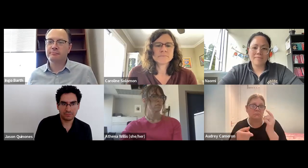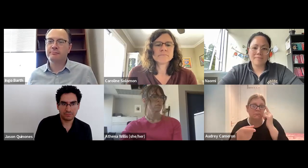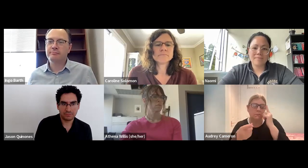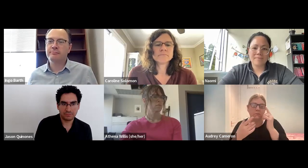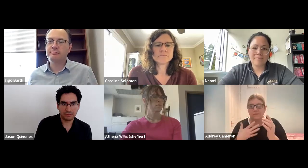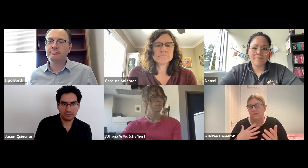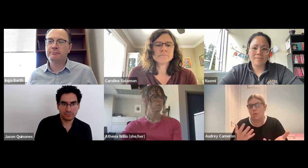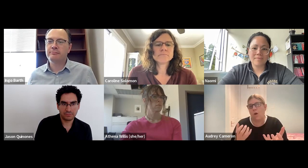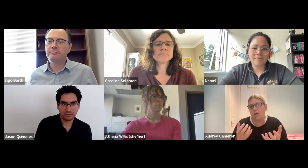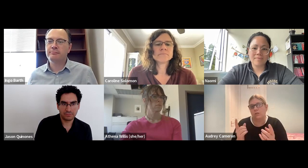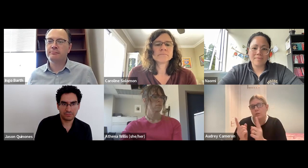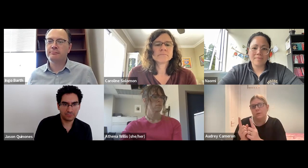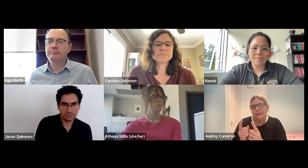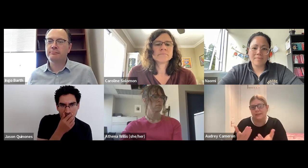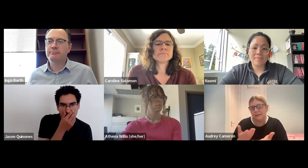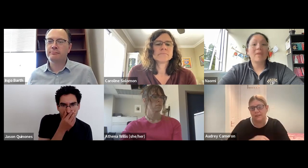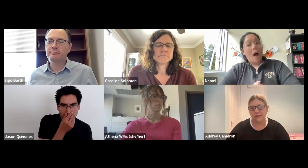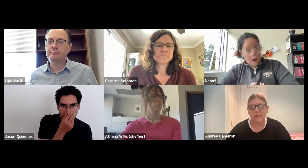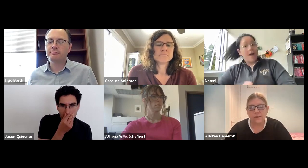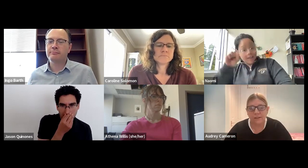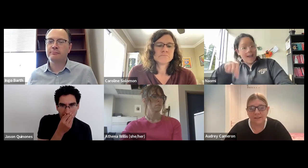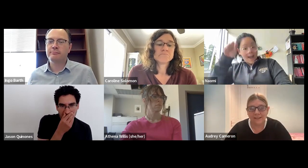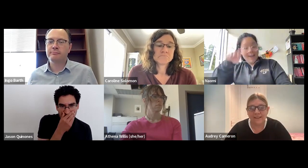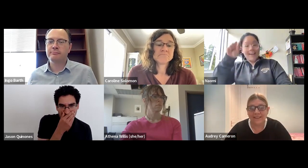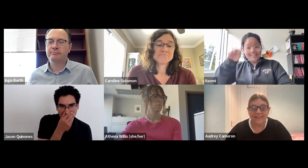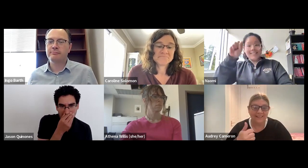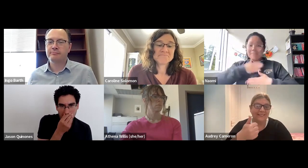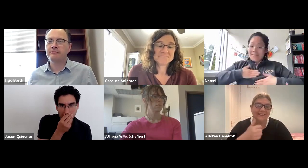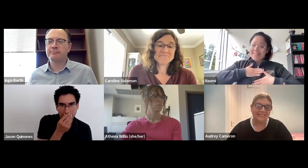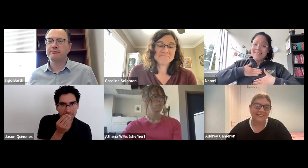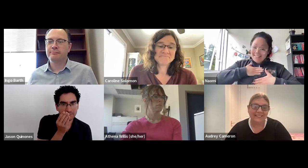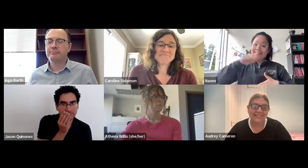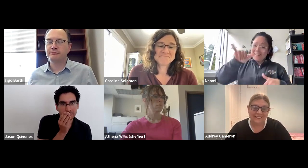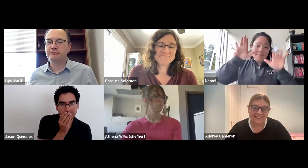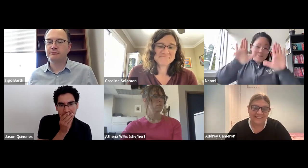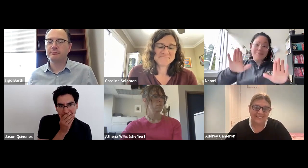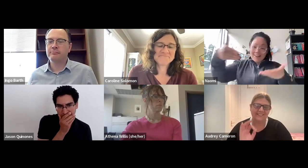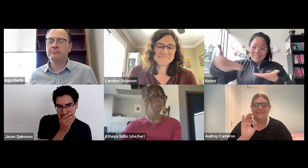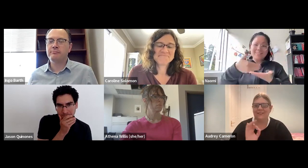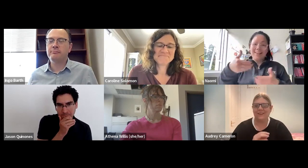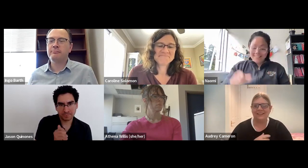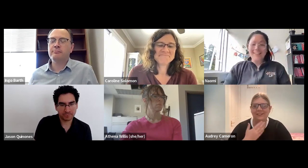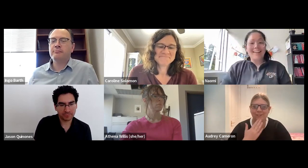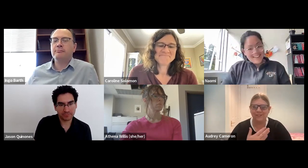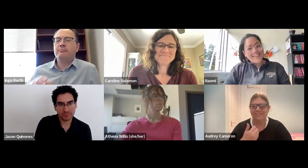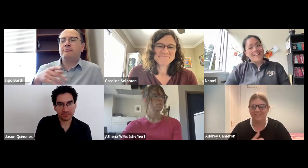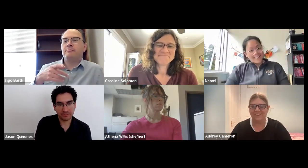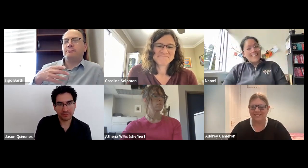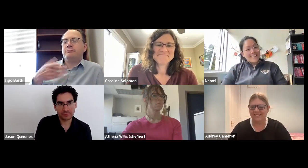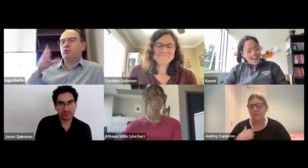with other data scientists as well. If you'd like to meet them, maybe I could connect you. Yes, please. That would be great. Yeah, please